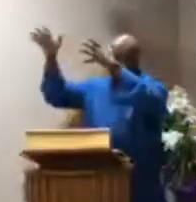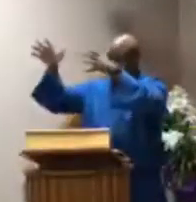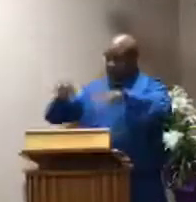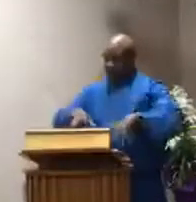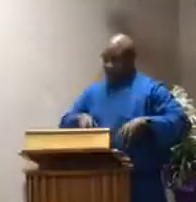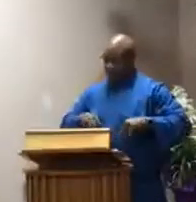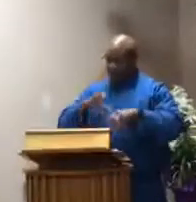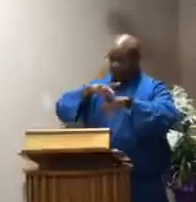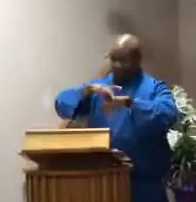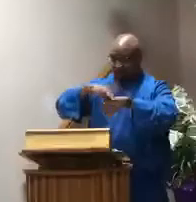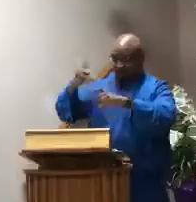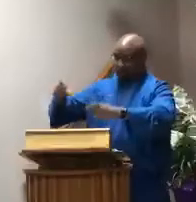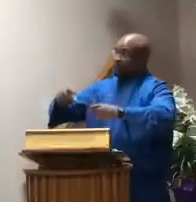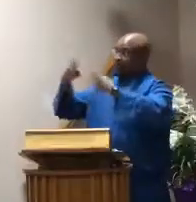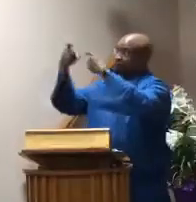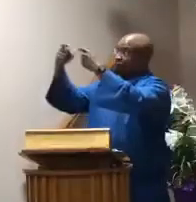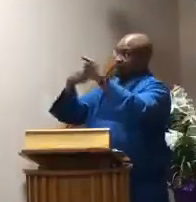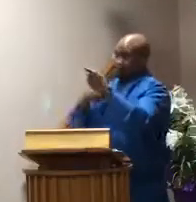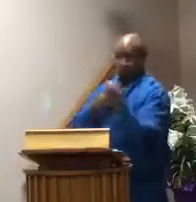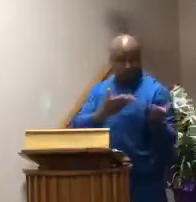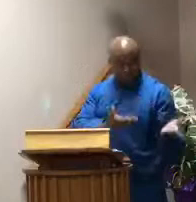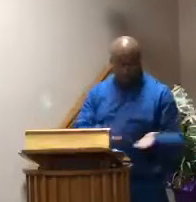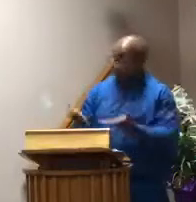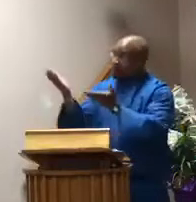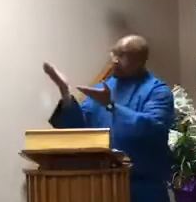Please, Father, accept the earthly gifts